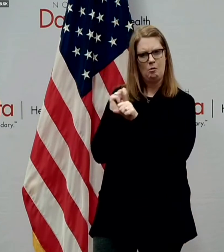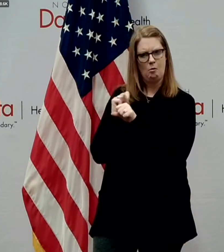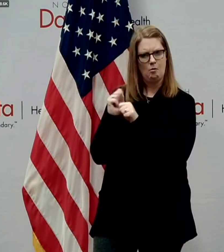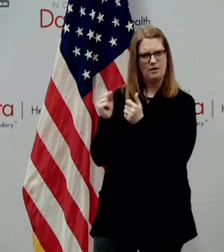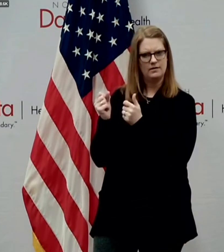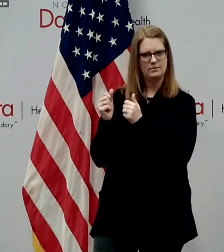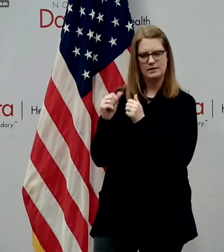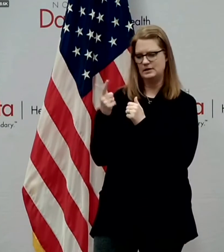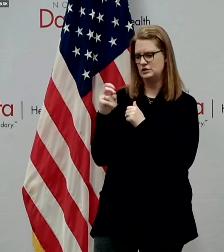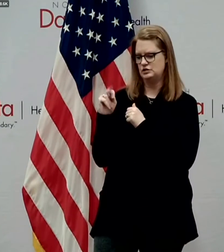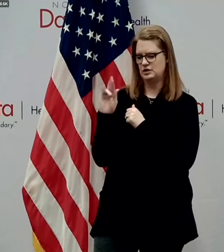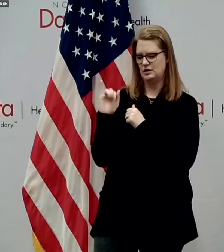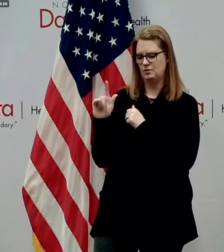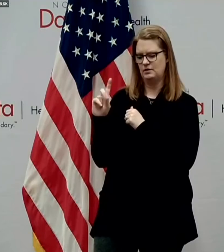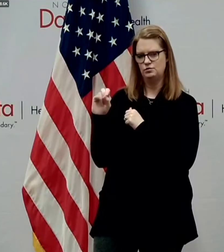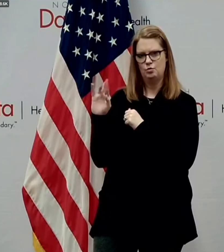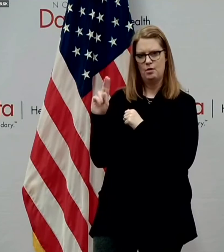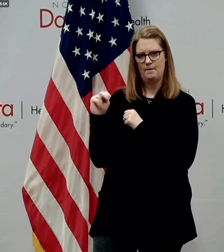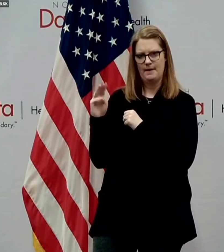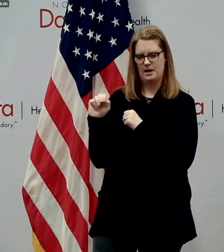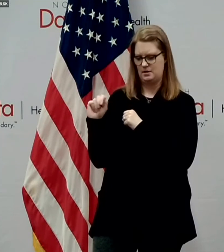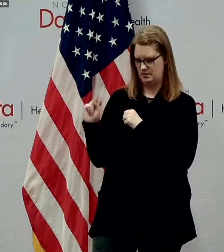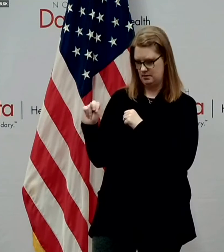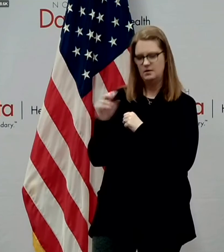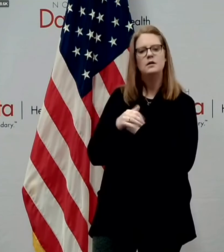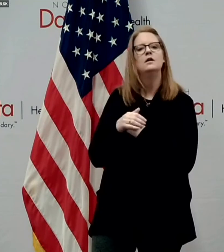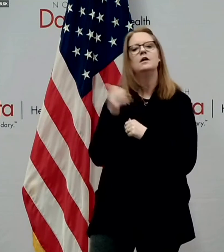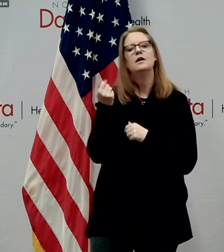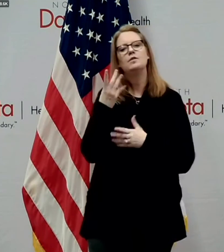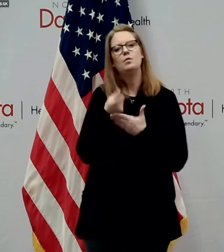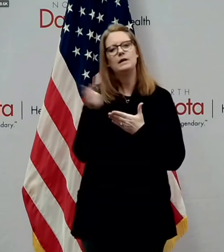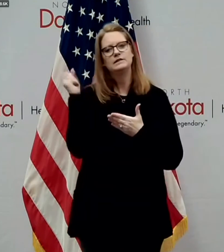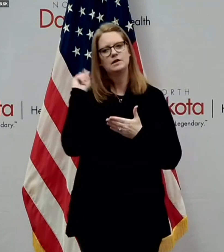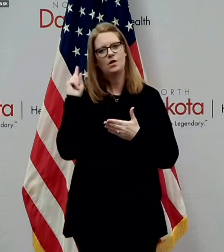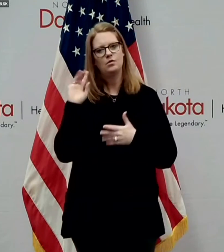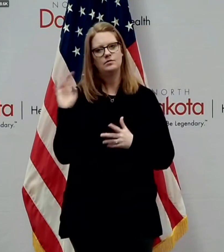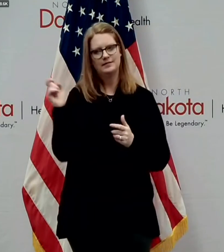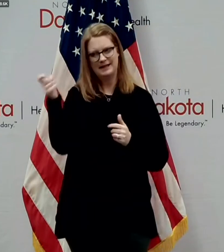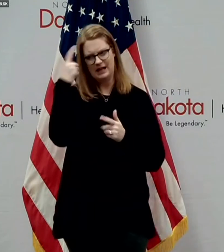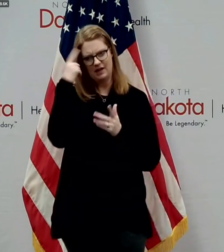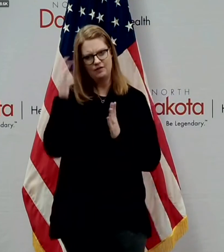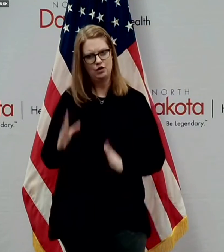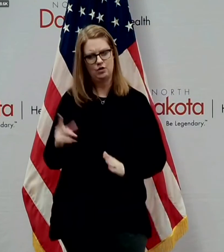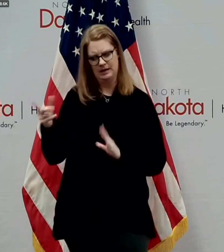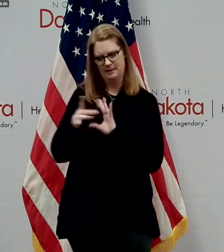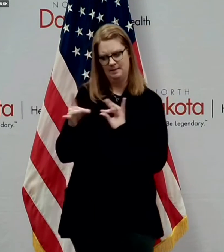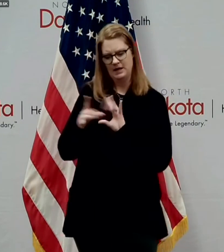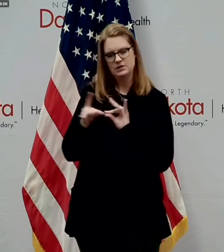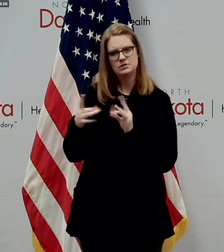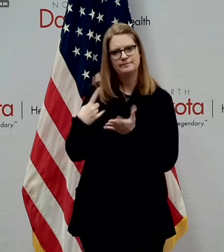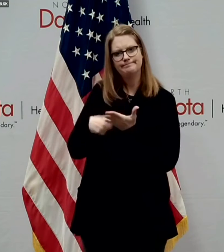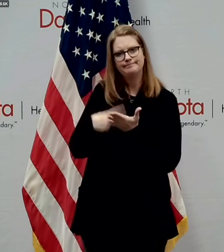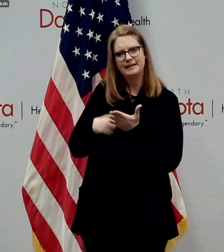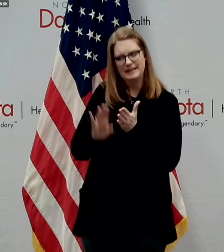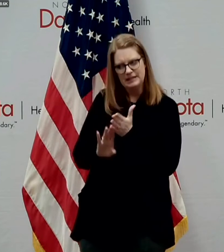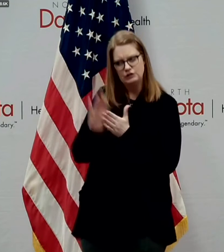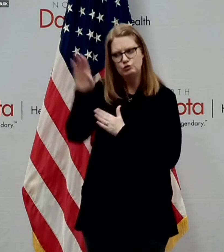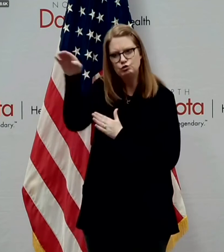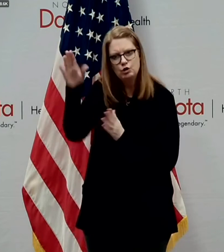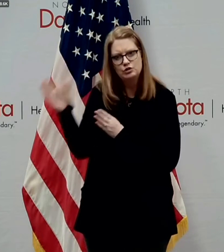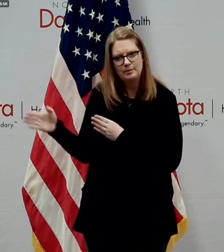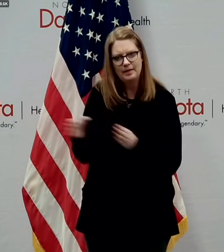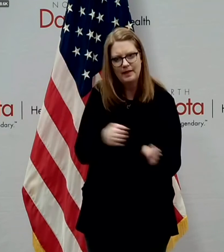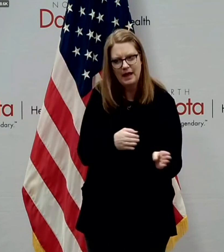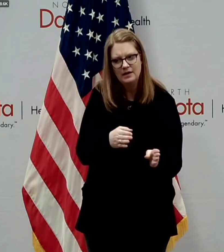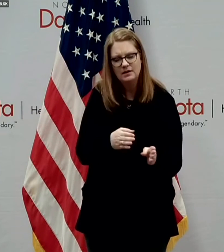alongside General Dorman. You all know that a couple weeks ago the Governor mentioned that we were working on this surge plan, and we have been